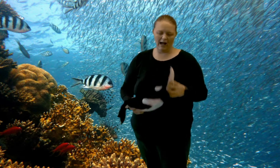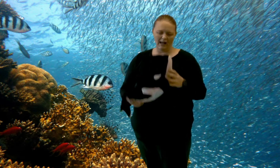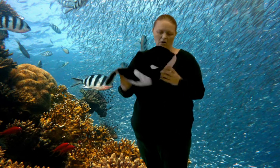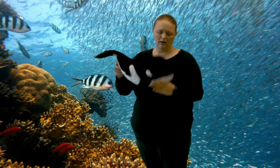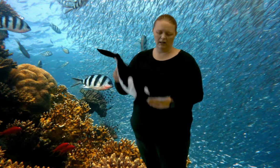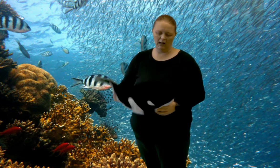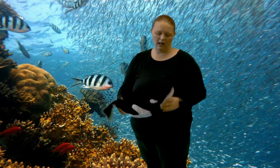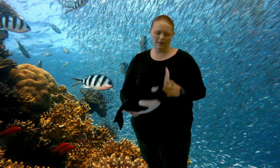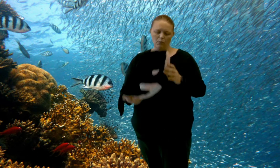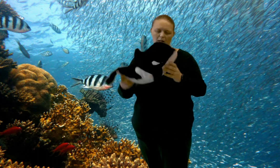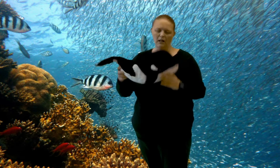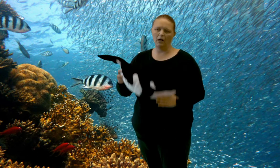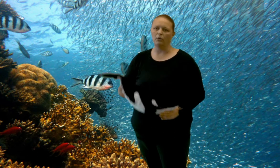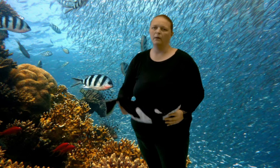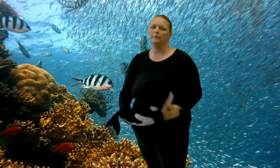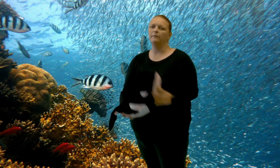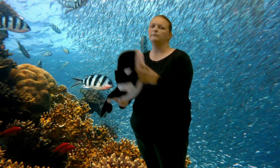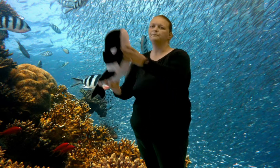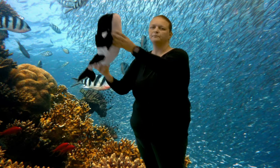high, Harley, and then went low?